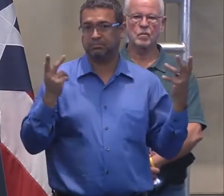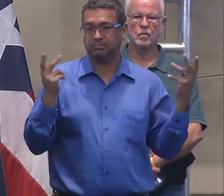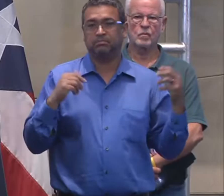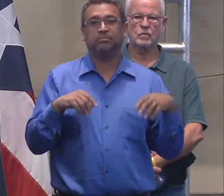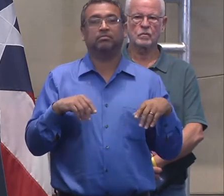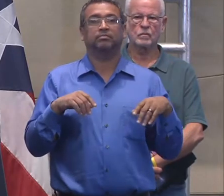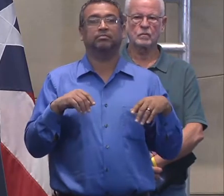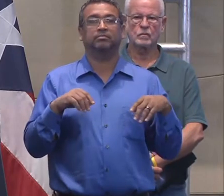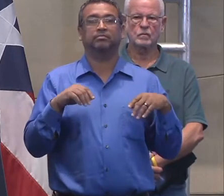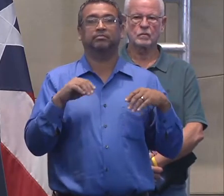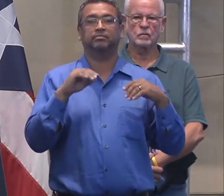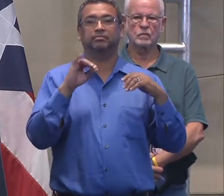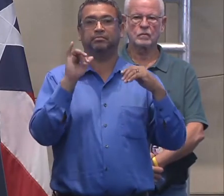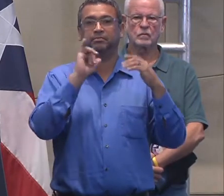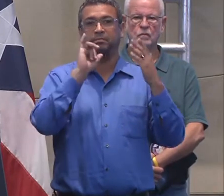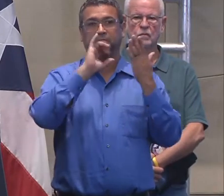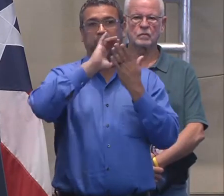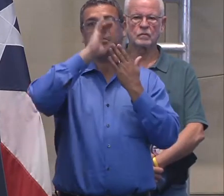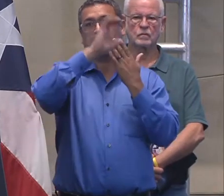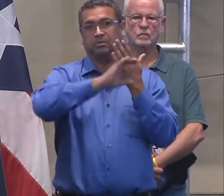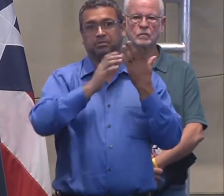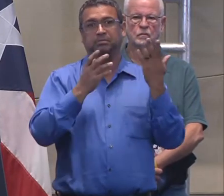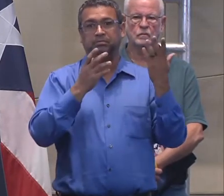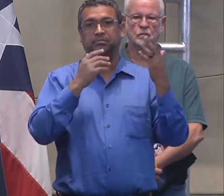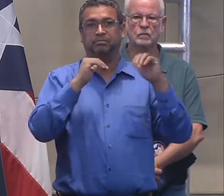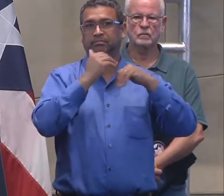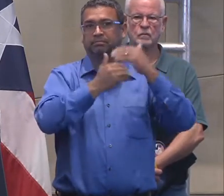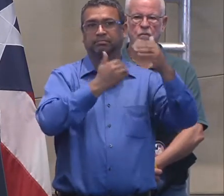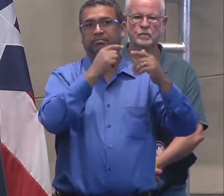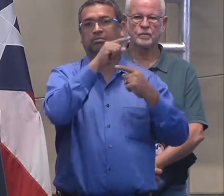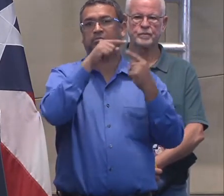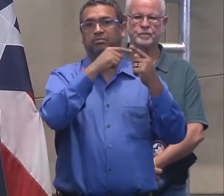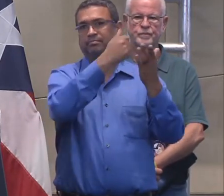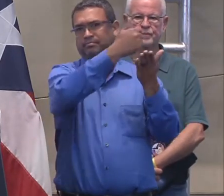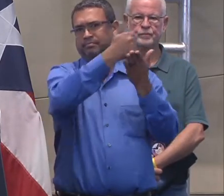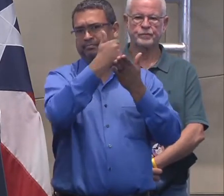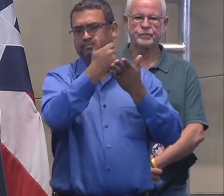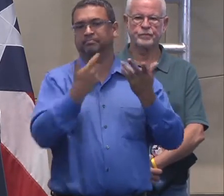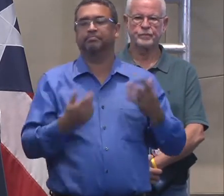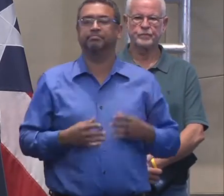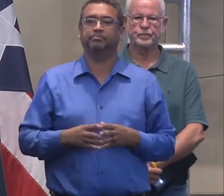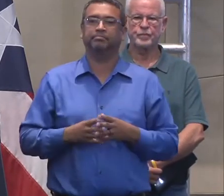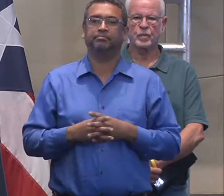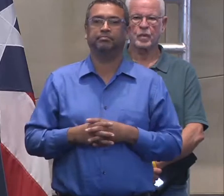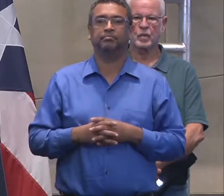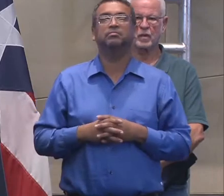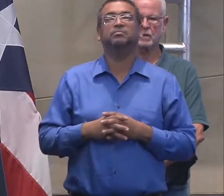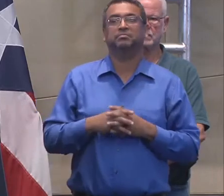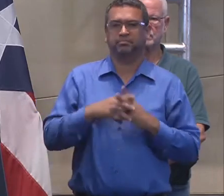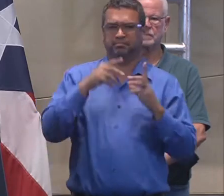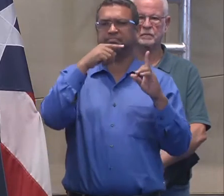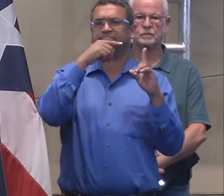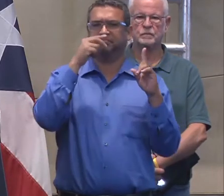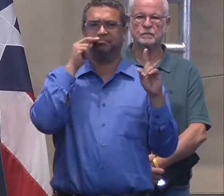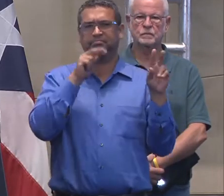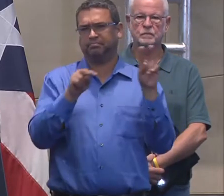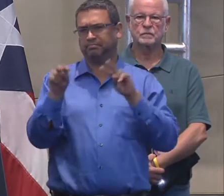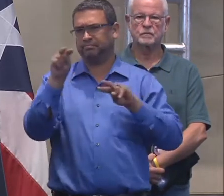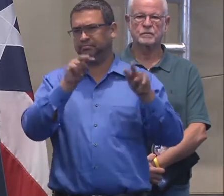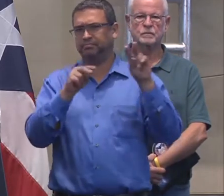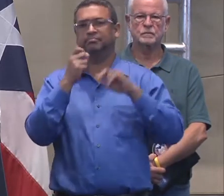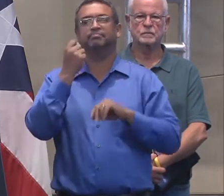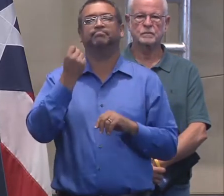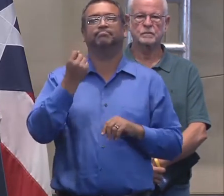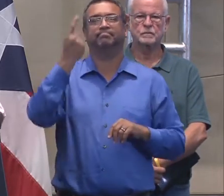path forward or a calendar forward with aid for Puerto Rico. He saw and he understands the magnitude of the problem.